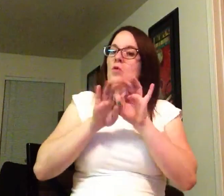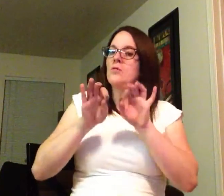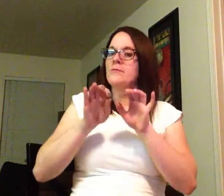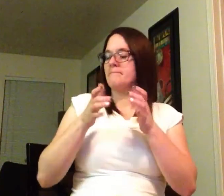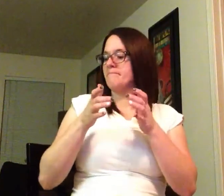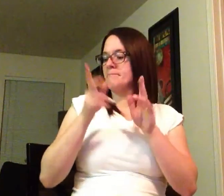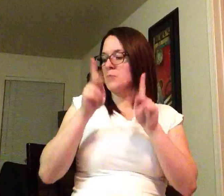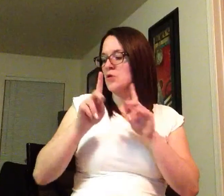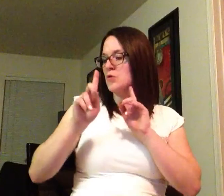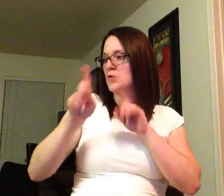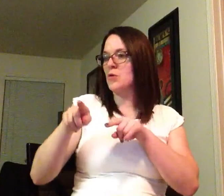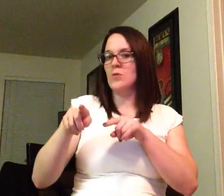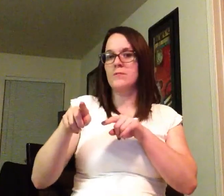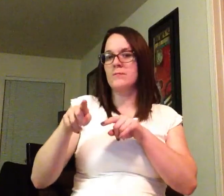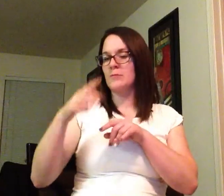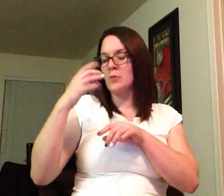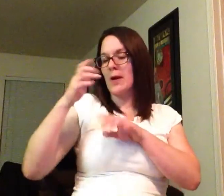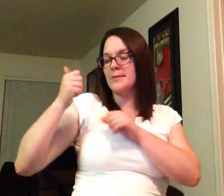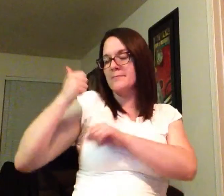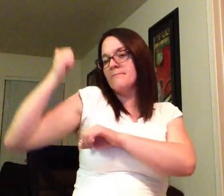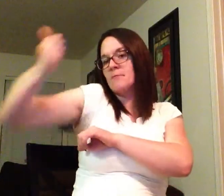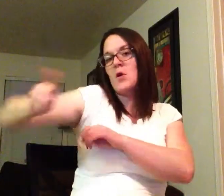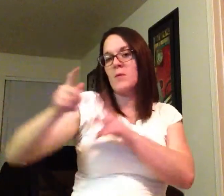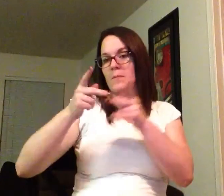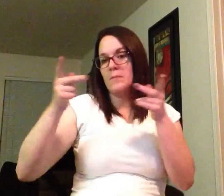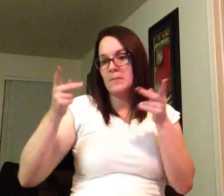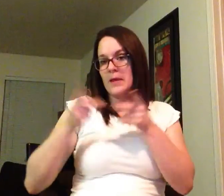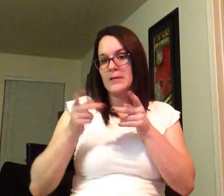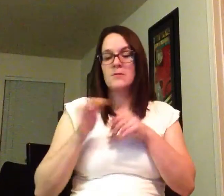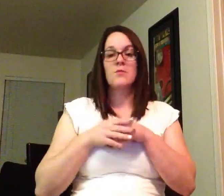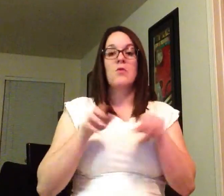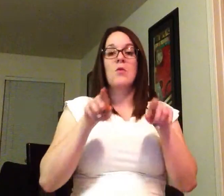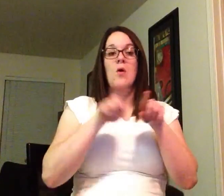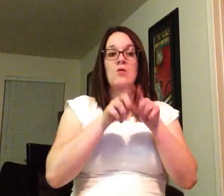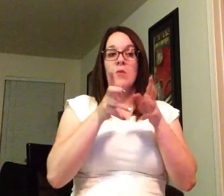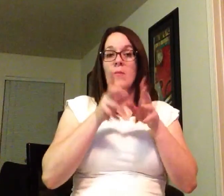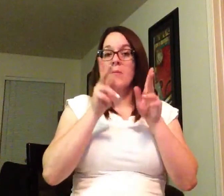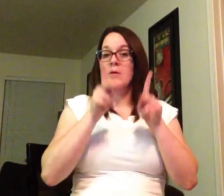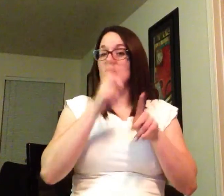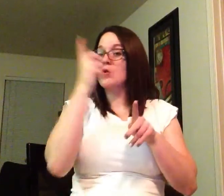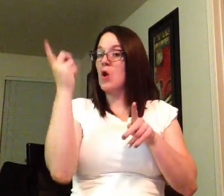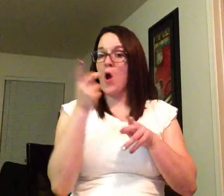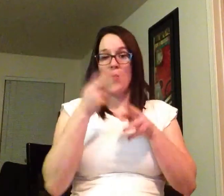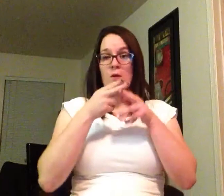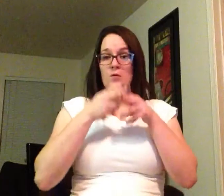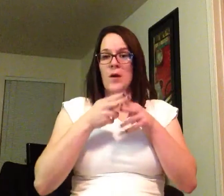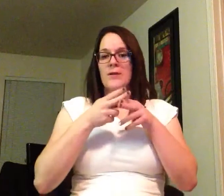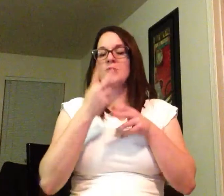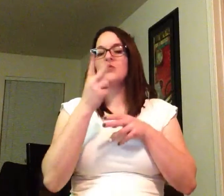like Petra, Jordan. I also wanted somebody who would weigh 20 pounds more than me at all times, regardless of what I weighed.